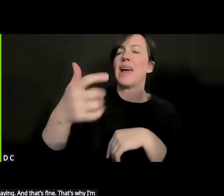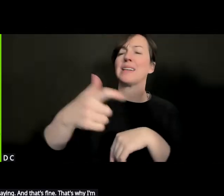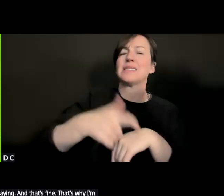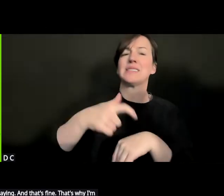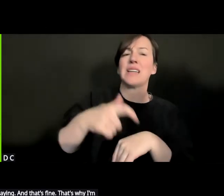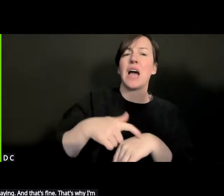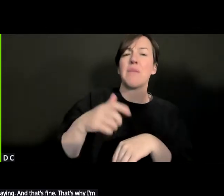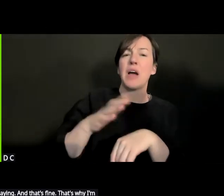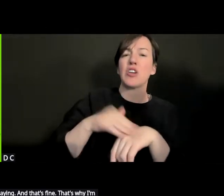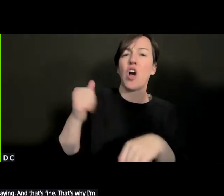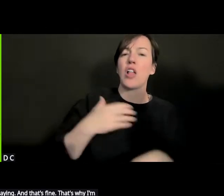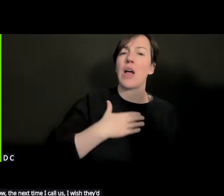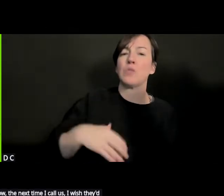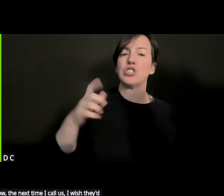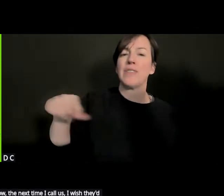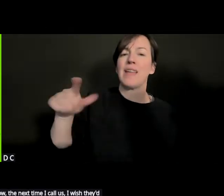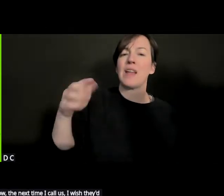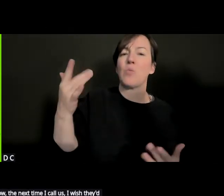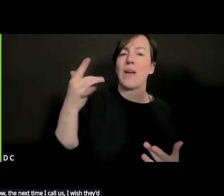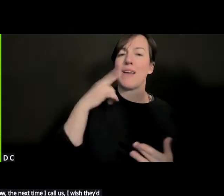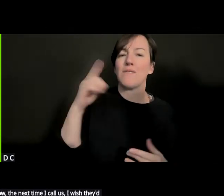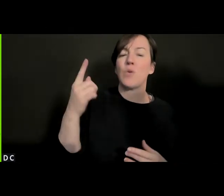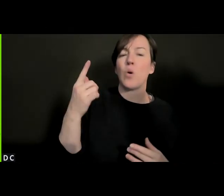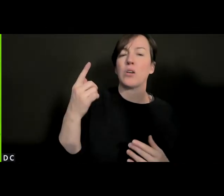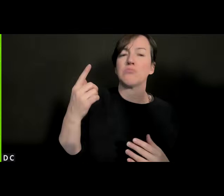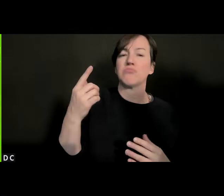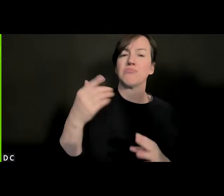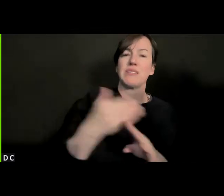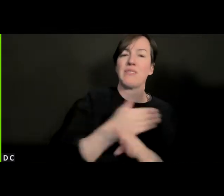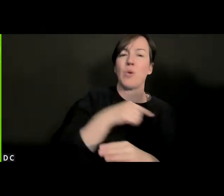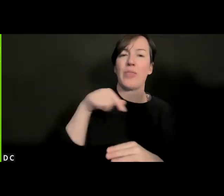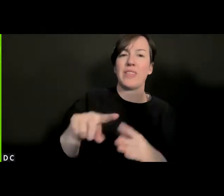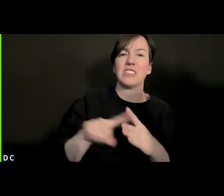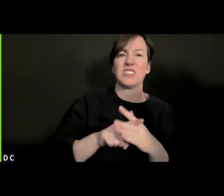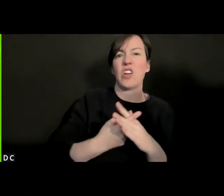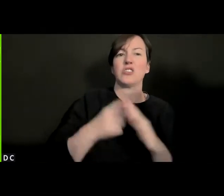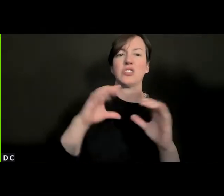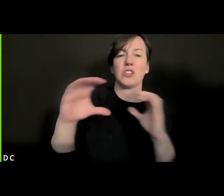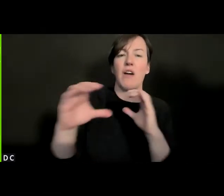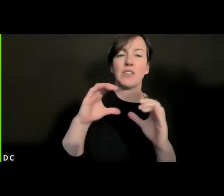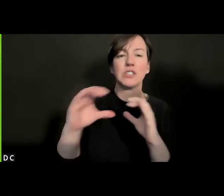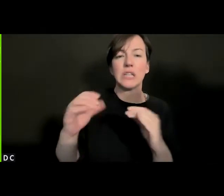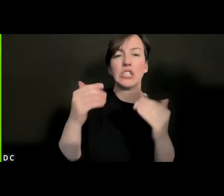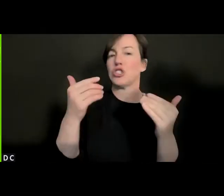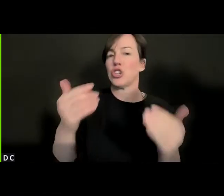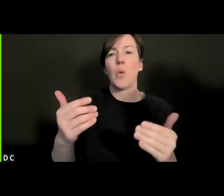wish they'd wait for me before we get this conversation going.